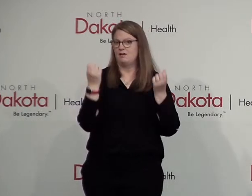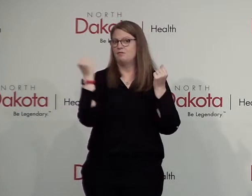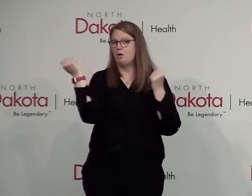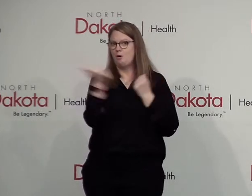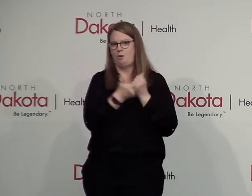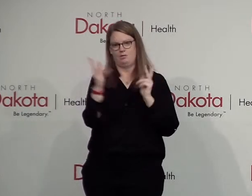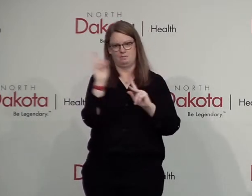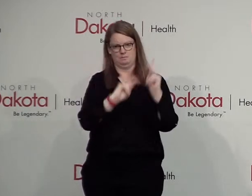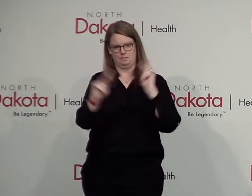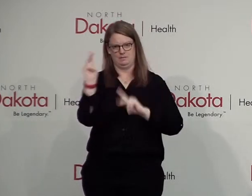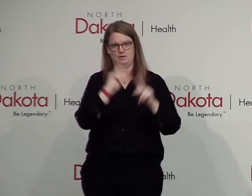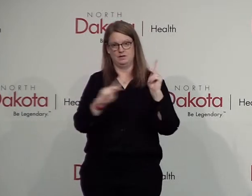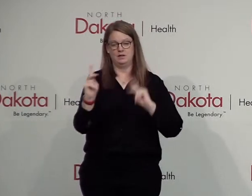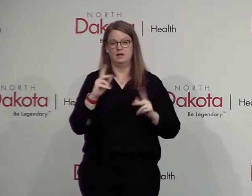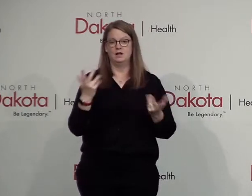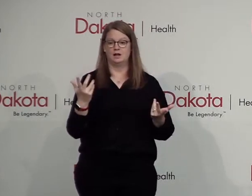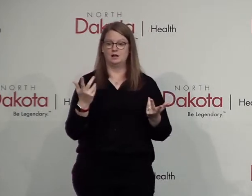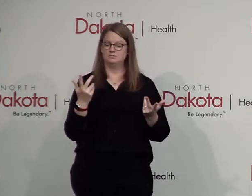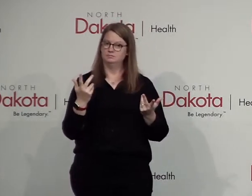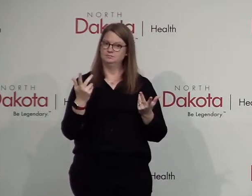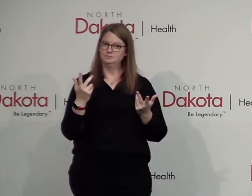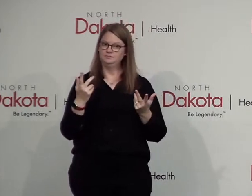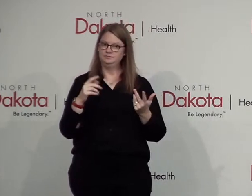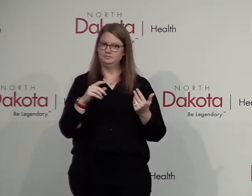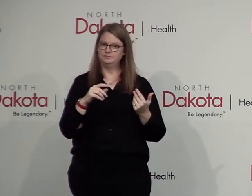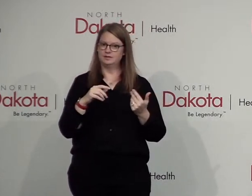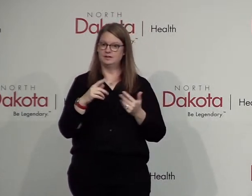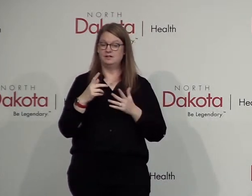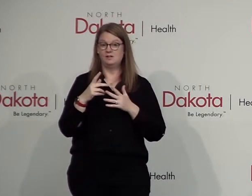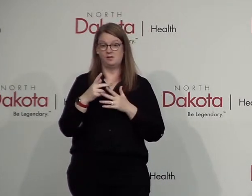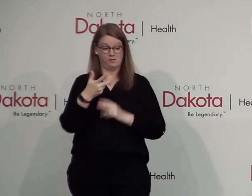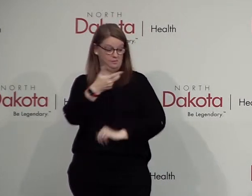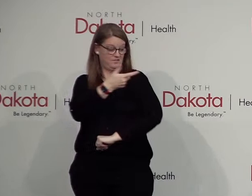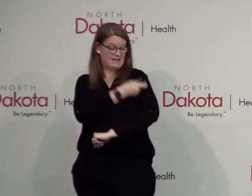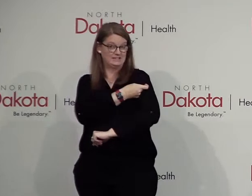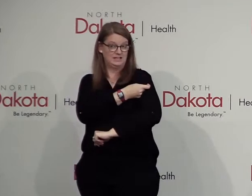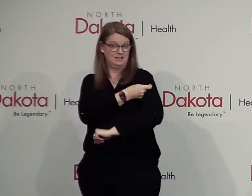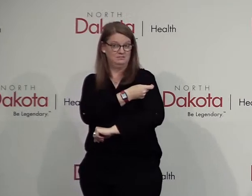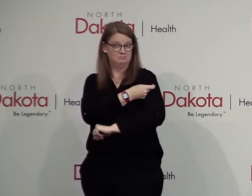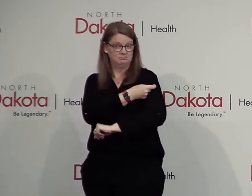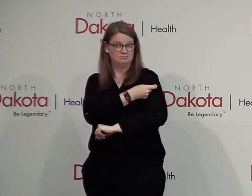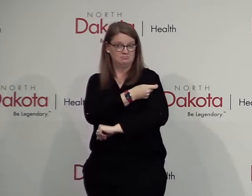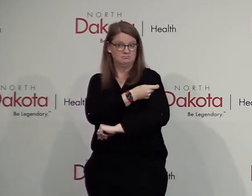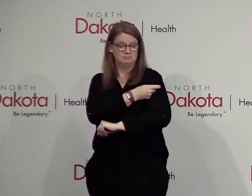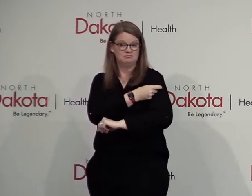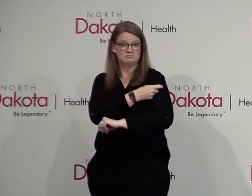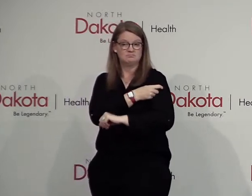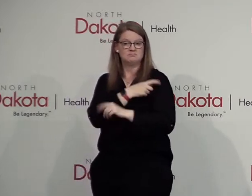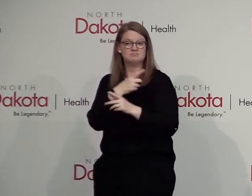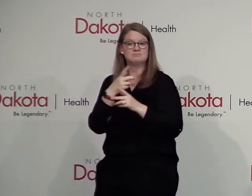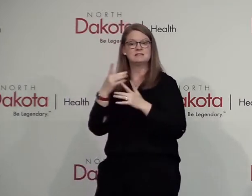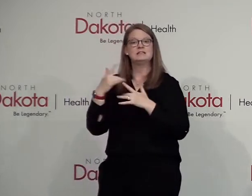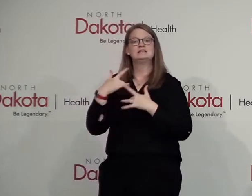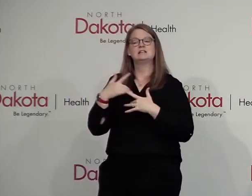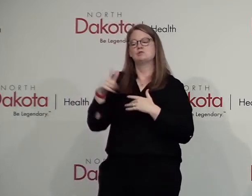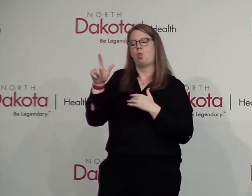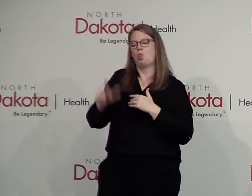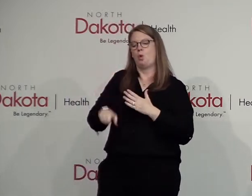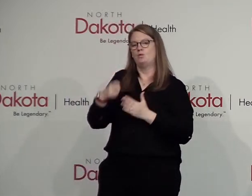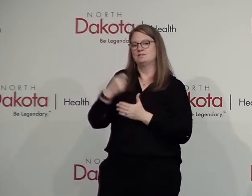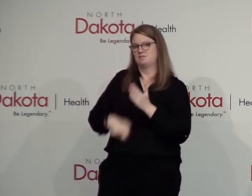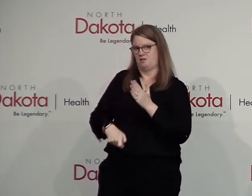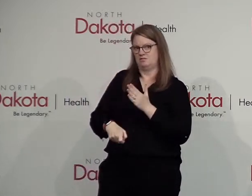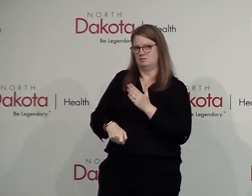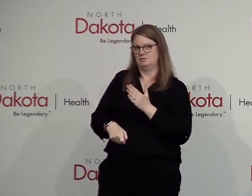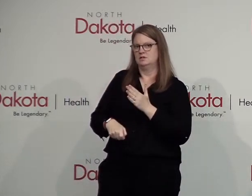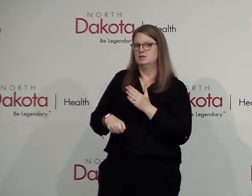fiscal conservatives like myself, the other amazing thing about a vaccine is vaccines are often the lowest cost and